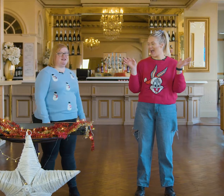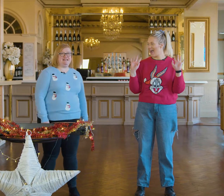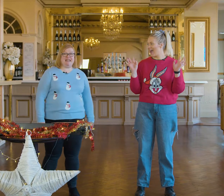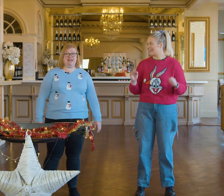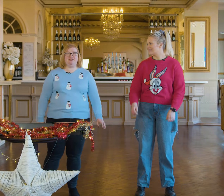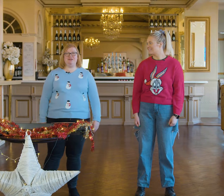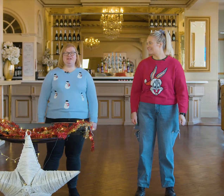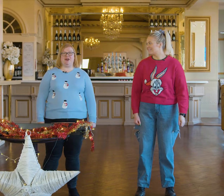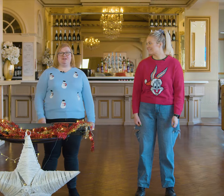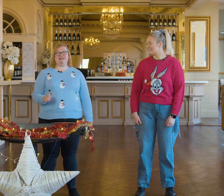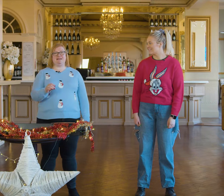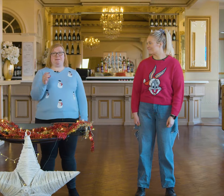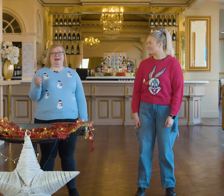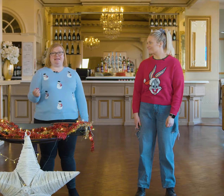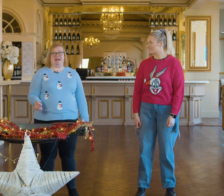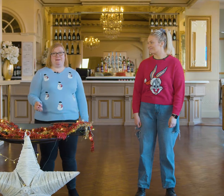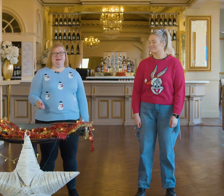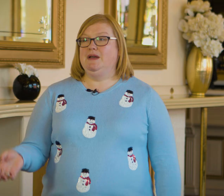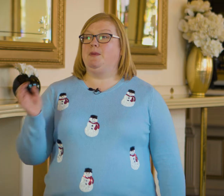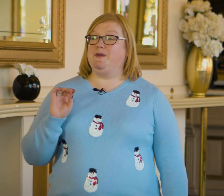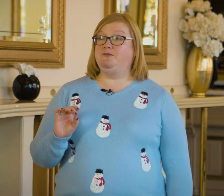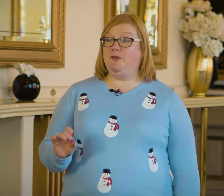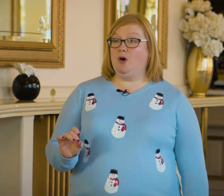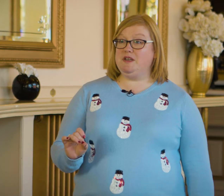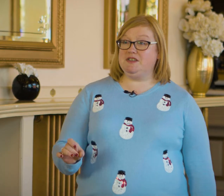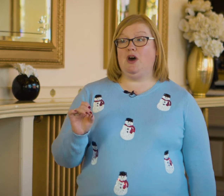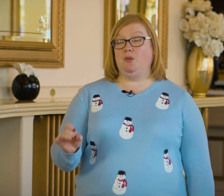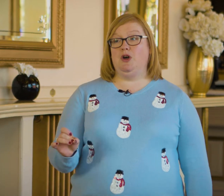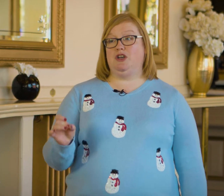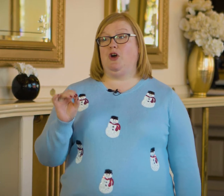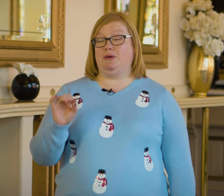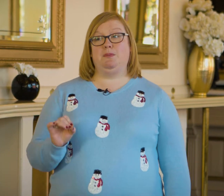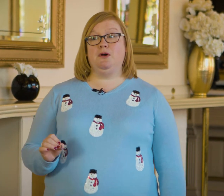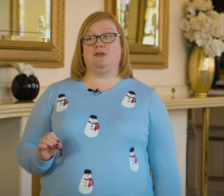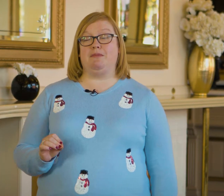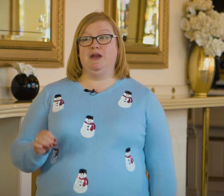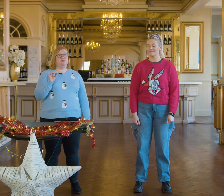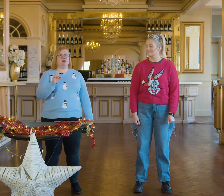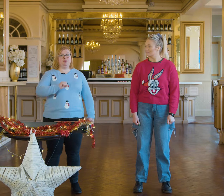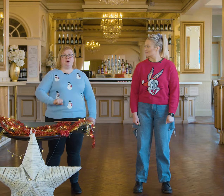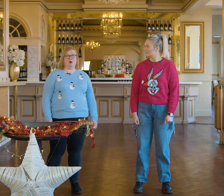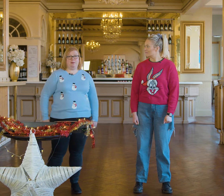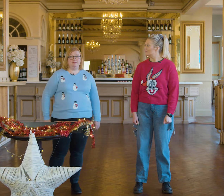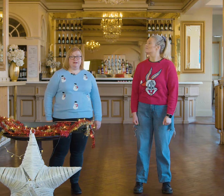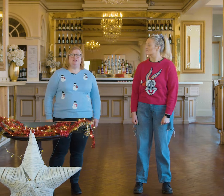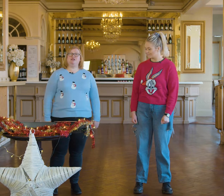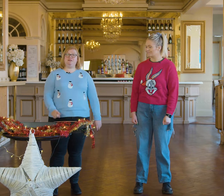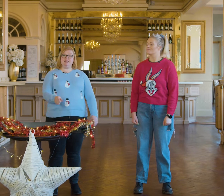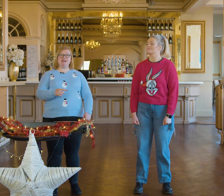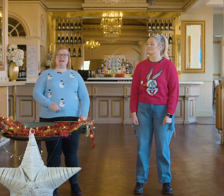going to take you through the songs step by step. But before we start working on our programme, we're going to warm up. So the first thing I'd like you